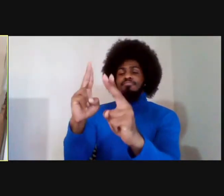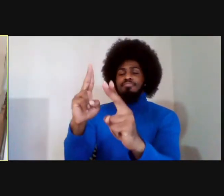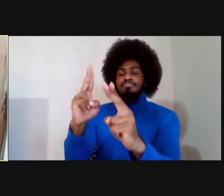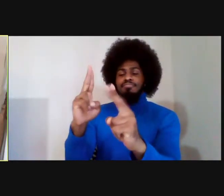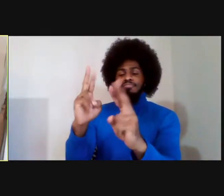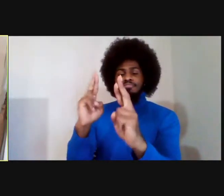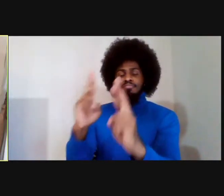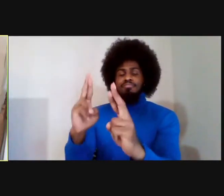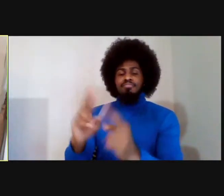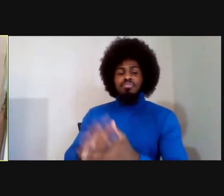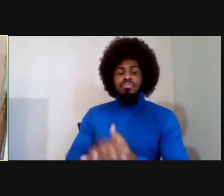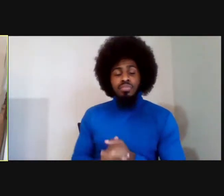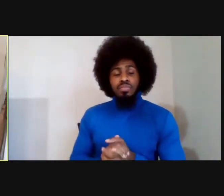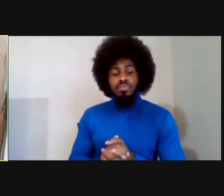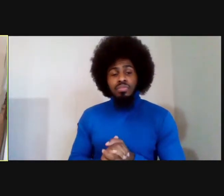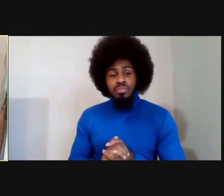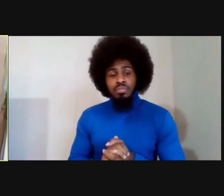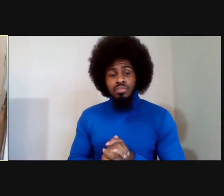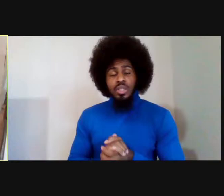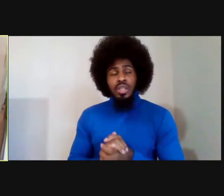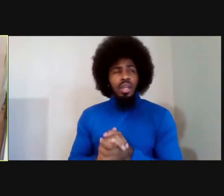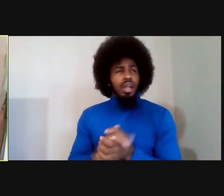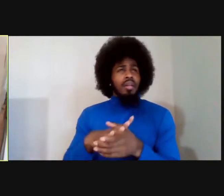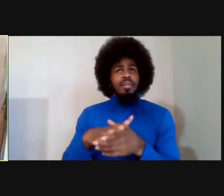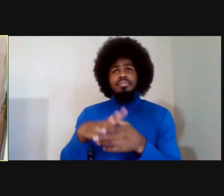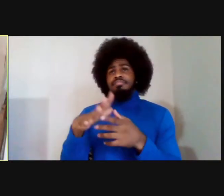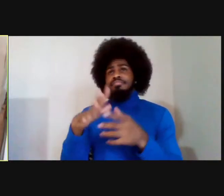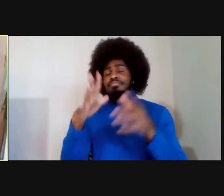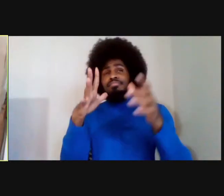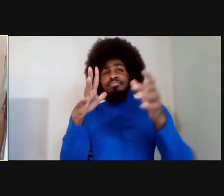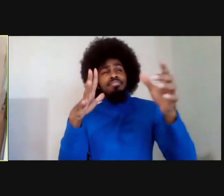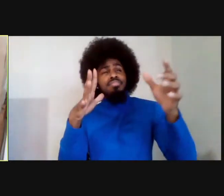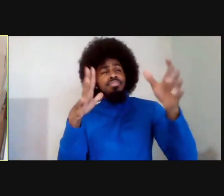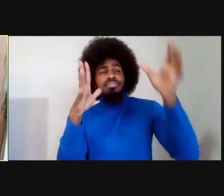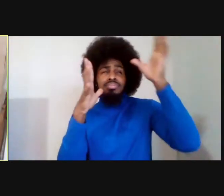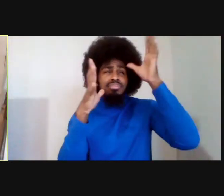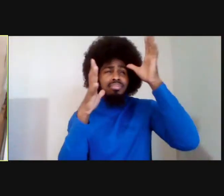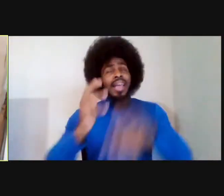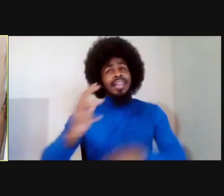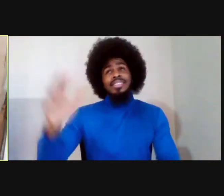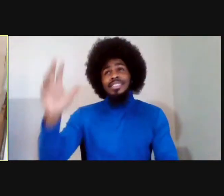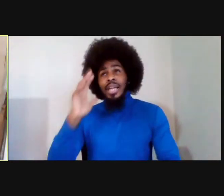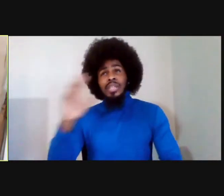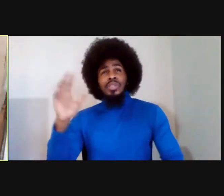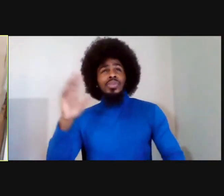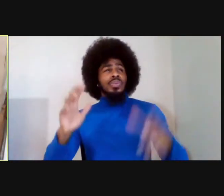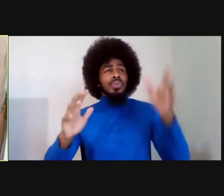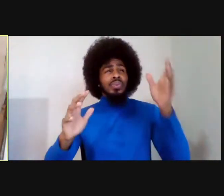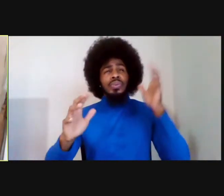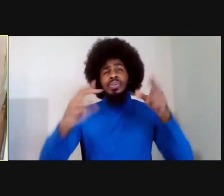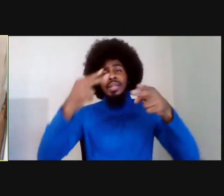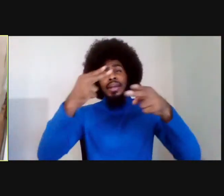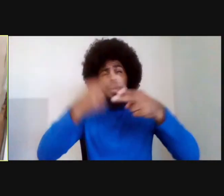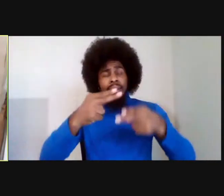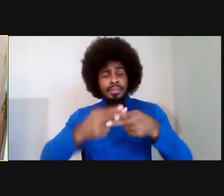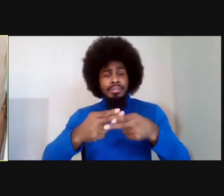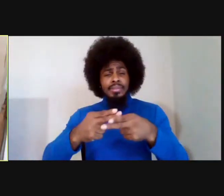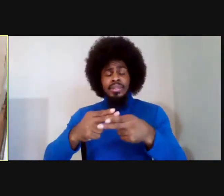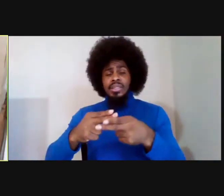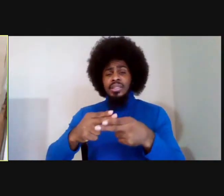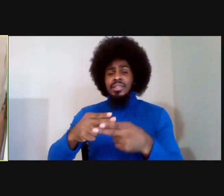I'm the child of the McDaniels, the Nettises, the Warners, the Whitsons of Texas, Kansas, Ohio,